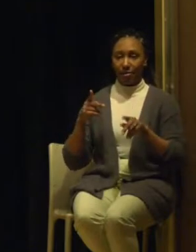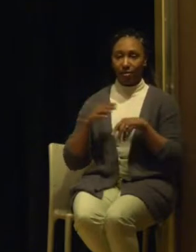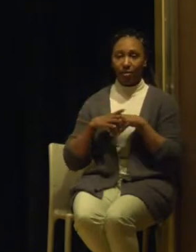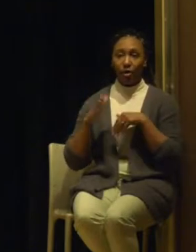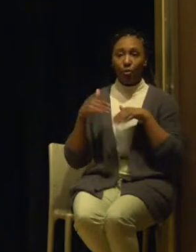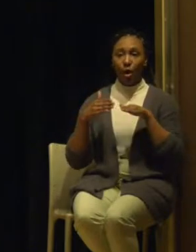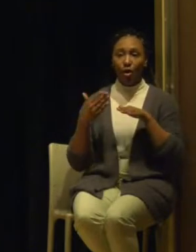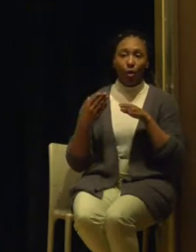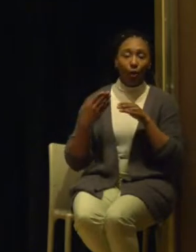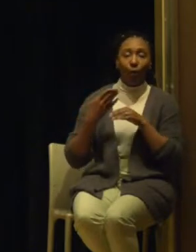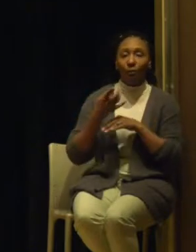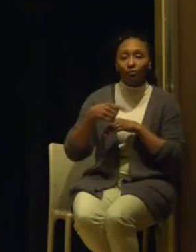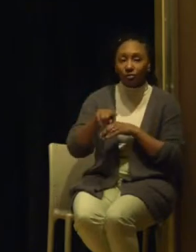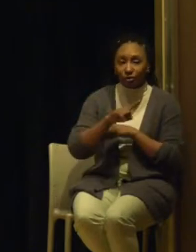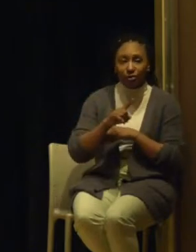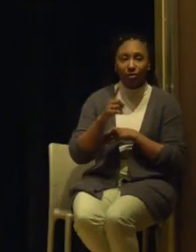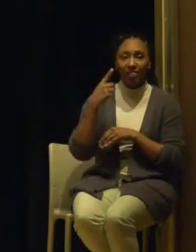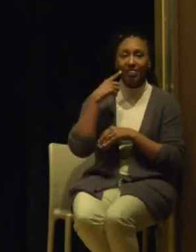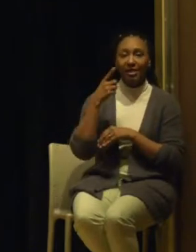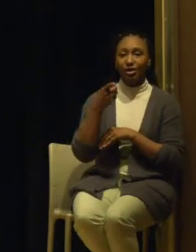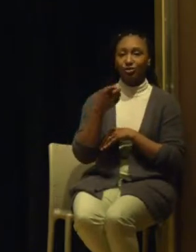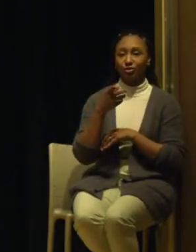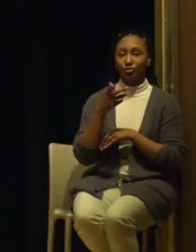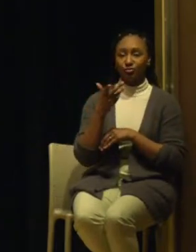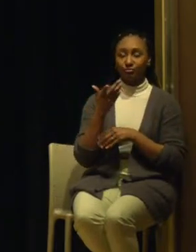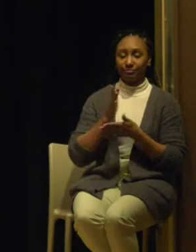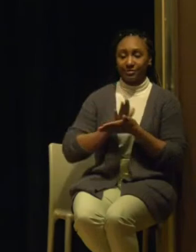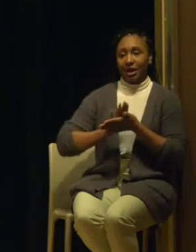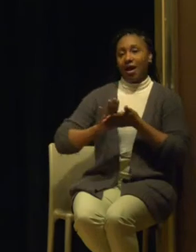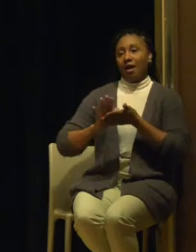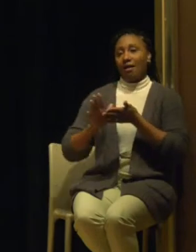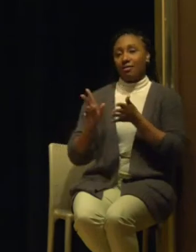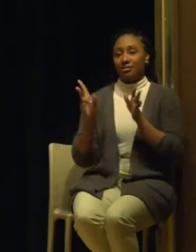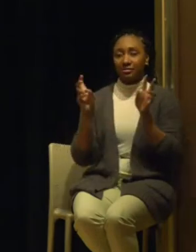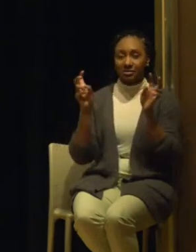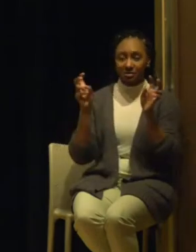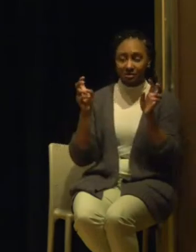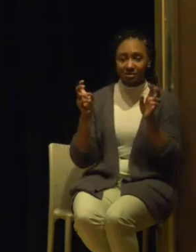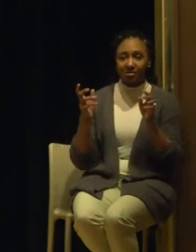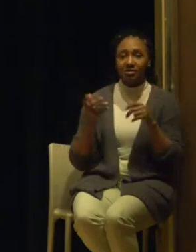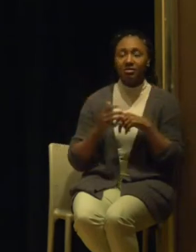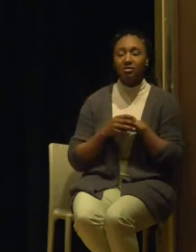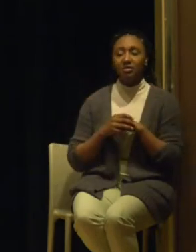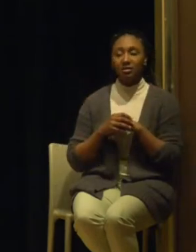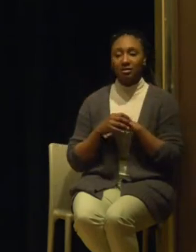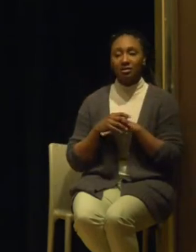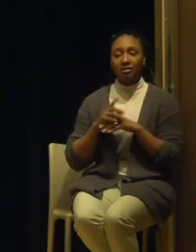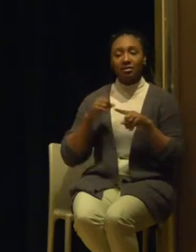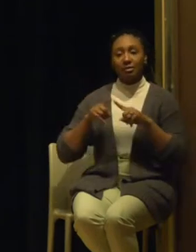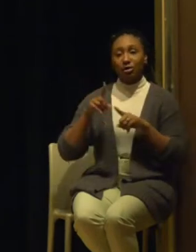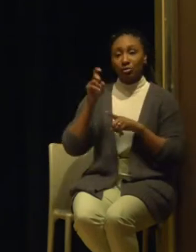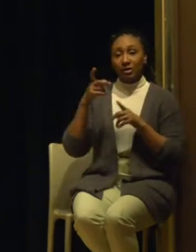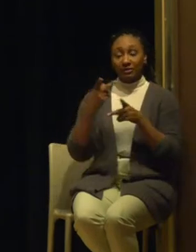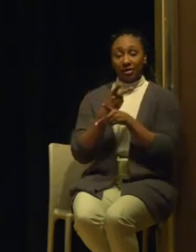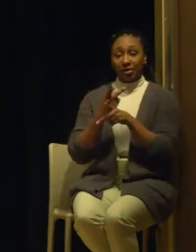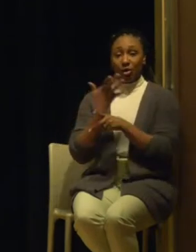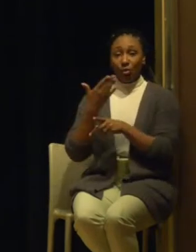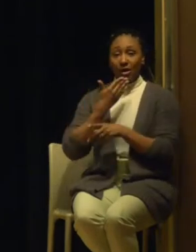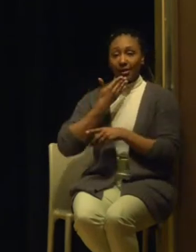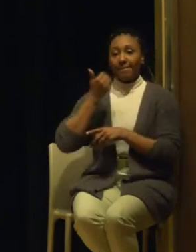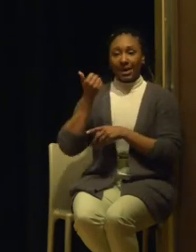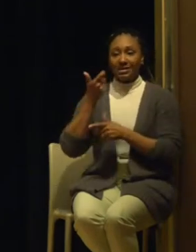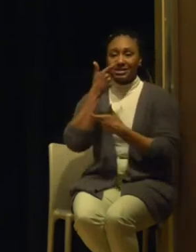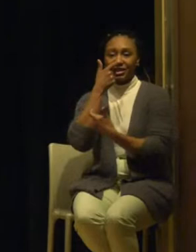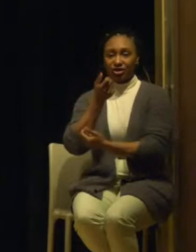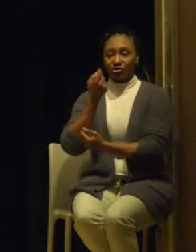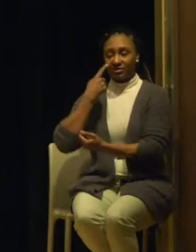buy advertising on your network and you'll hand them your audience on a silver platter. You got to figure out what's in the best interest of